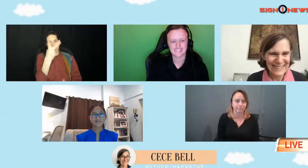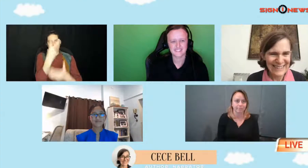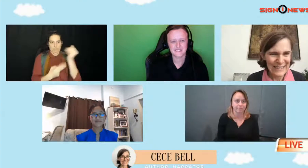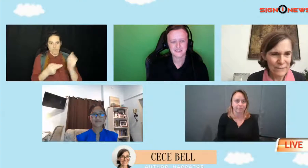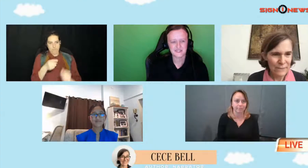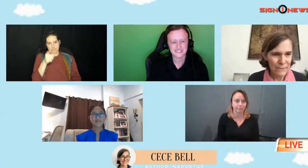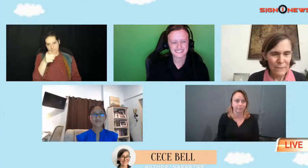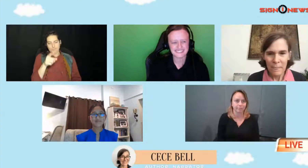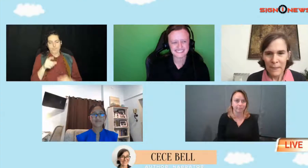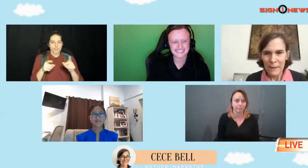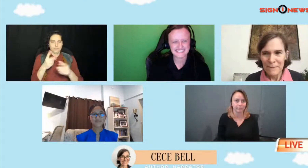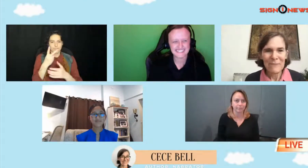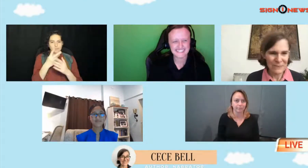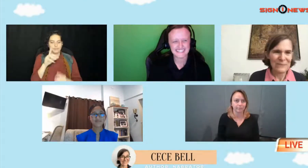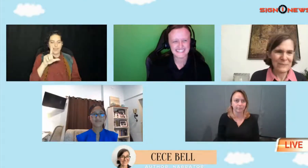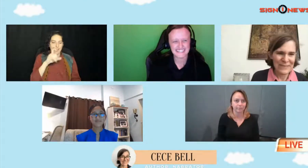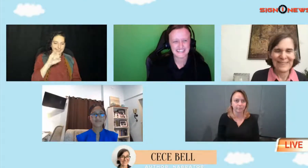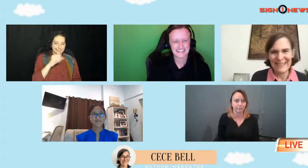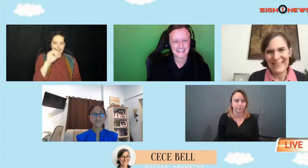That's so cool.